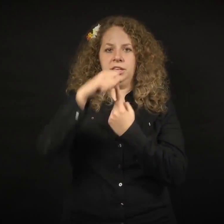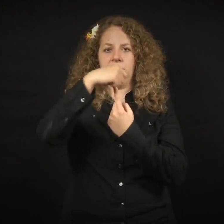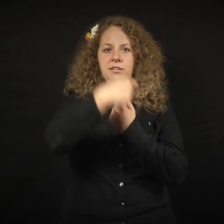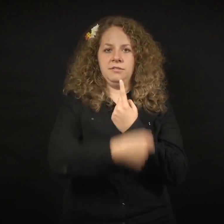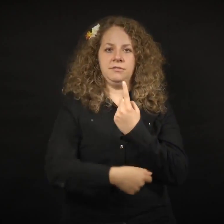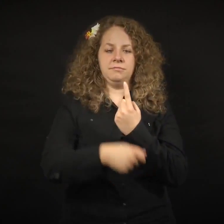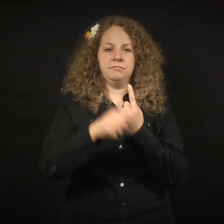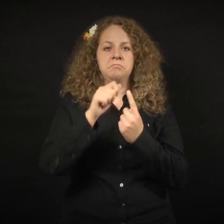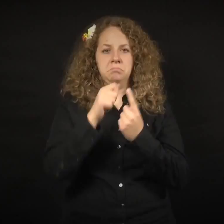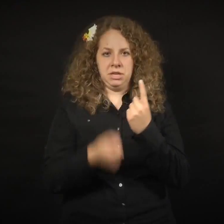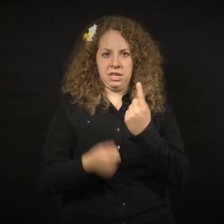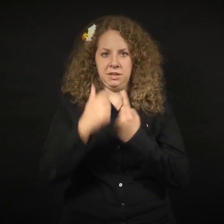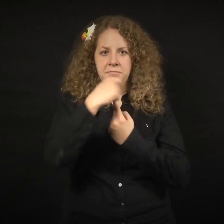it off. Banana.